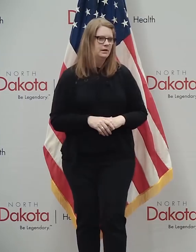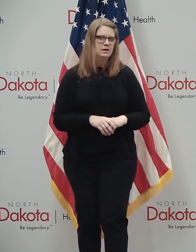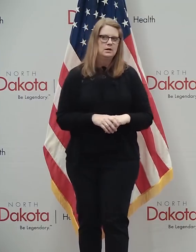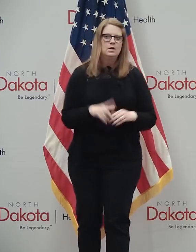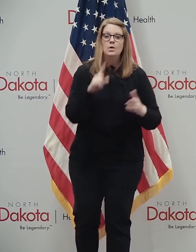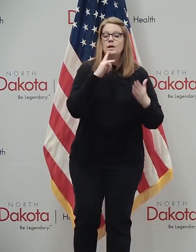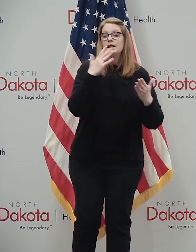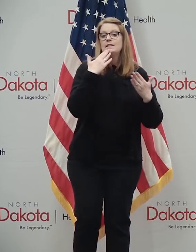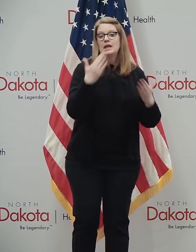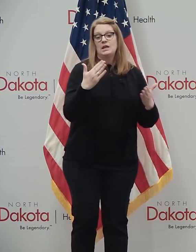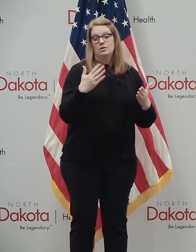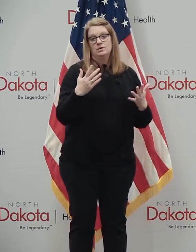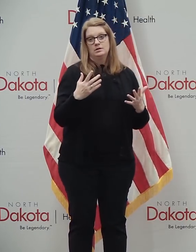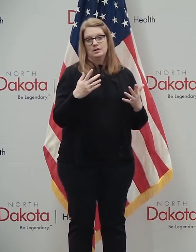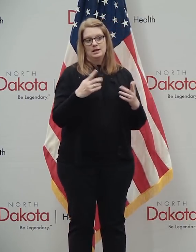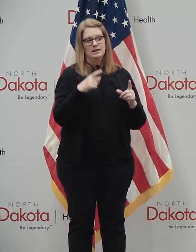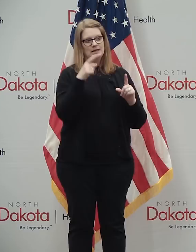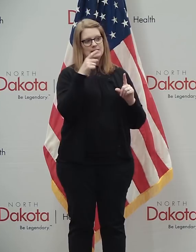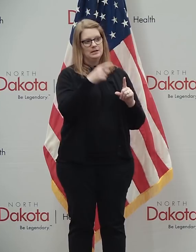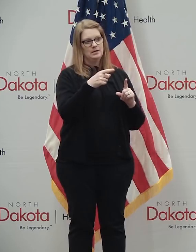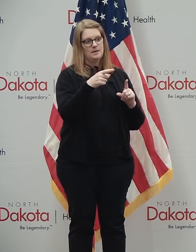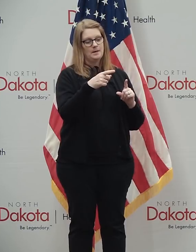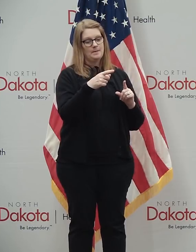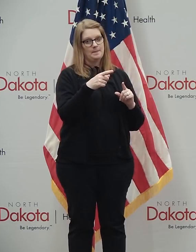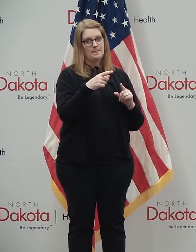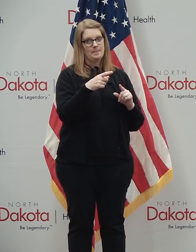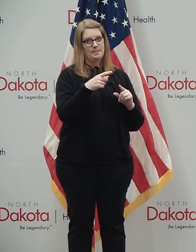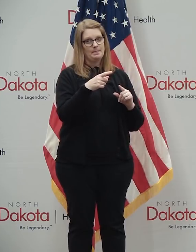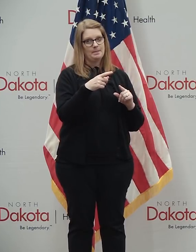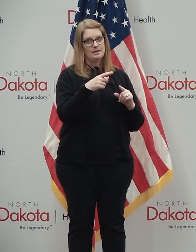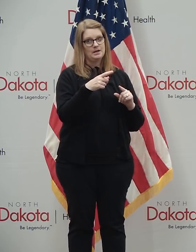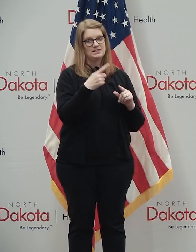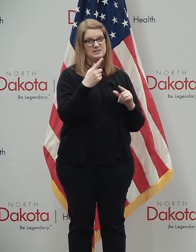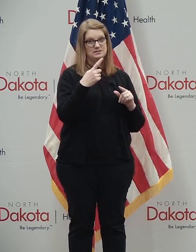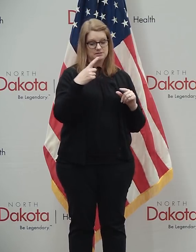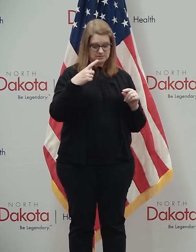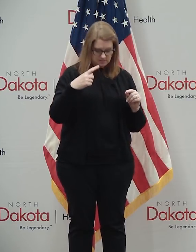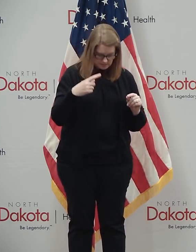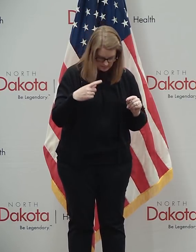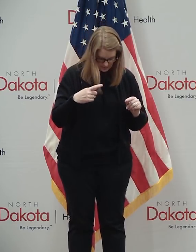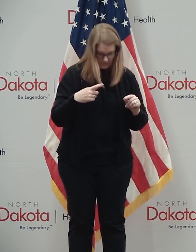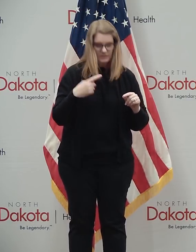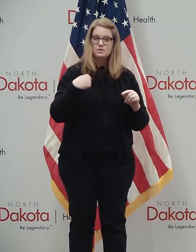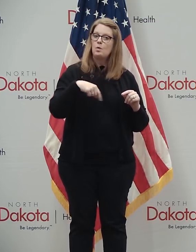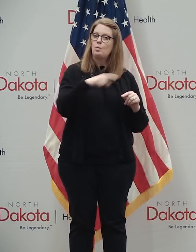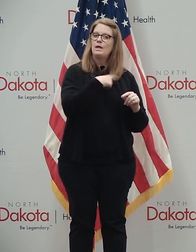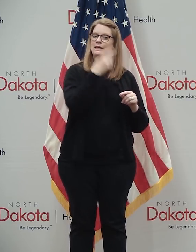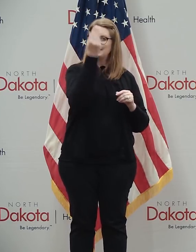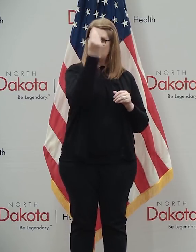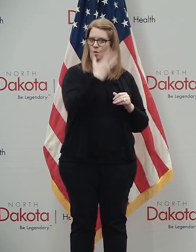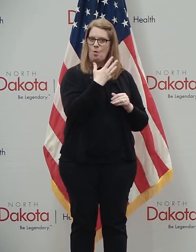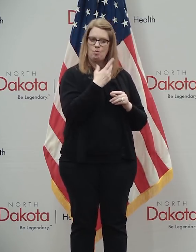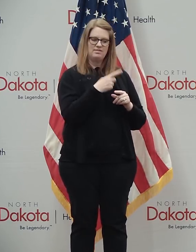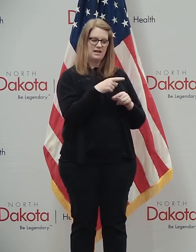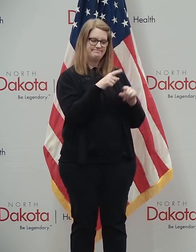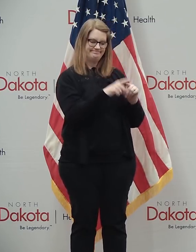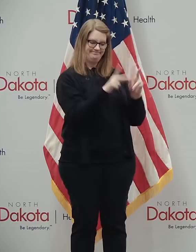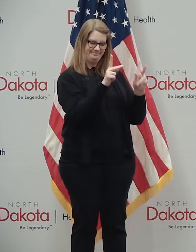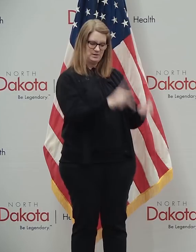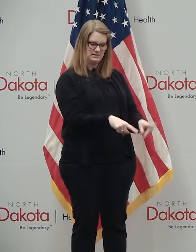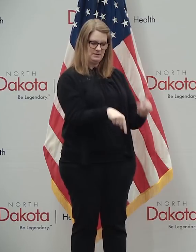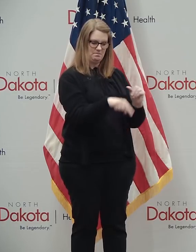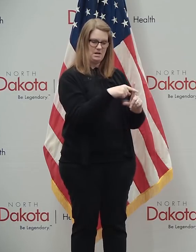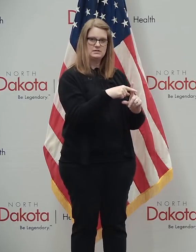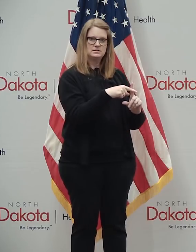Thank you. So, as it relates to that, as we get notified of positive COVID tests, we have a team that